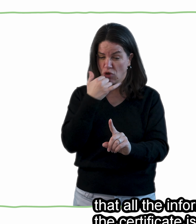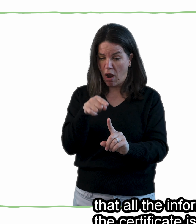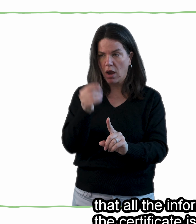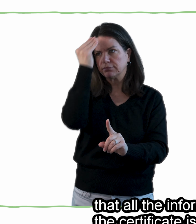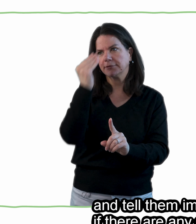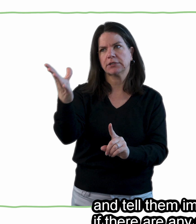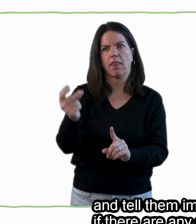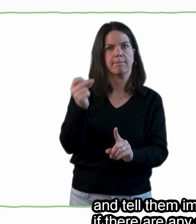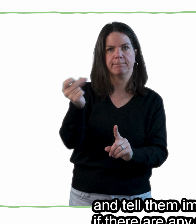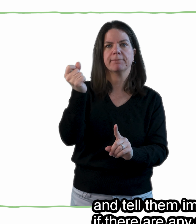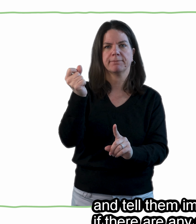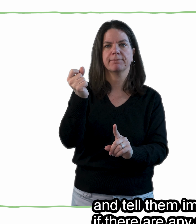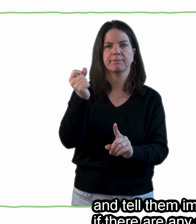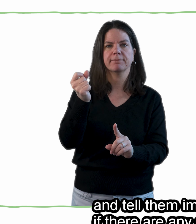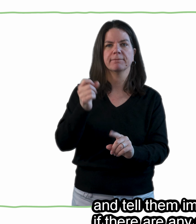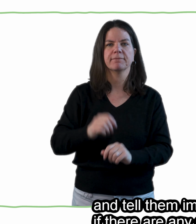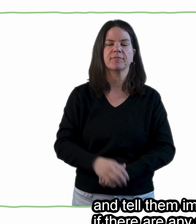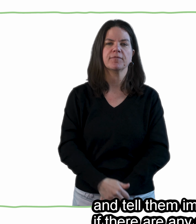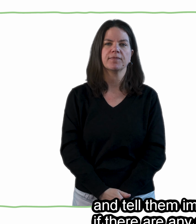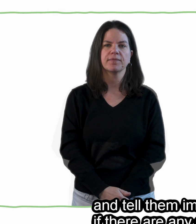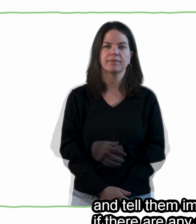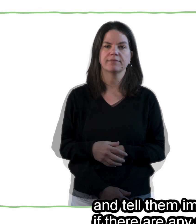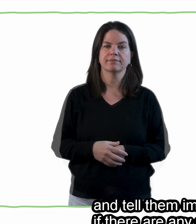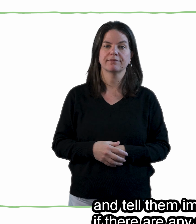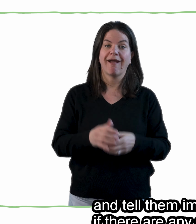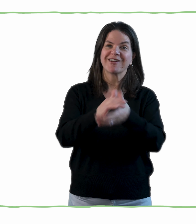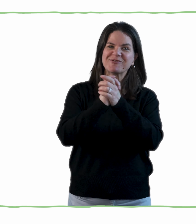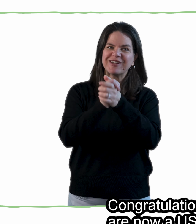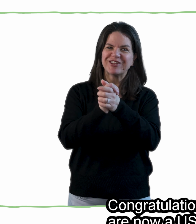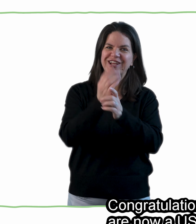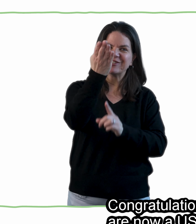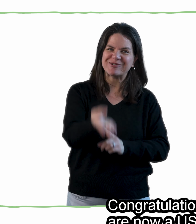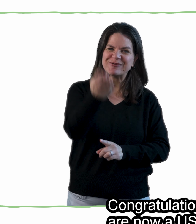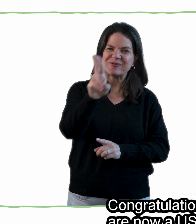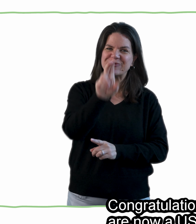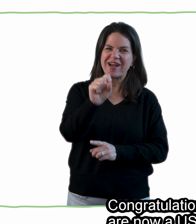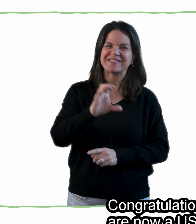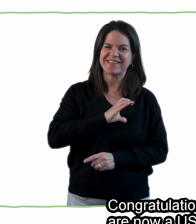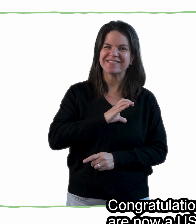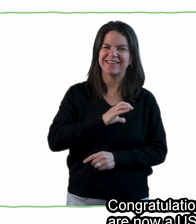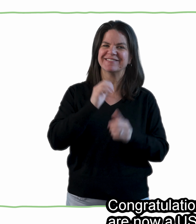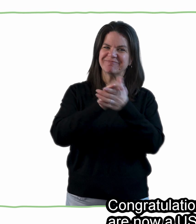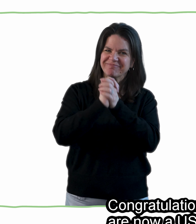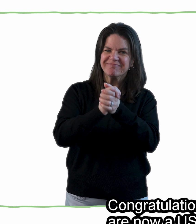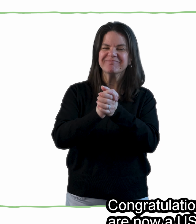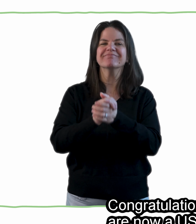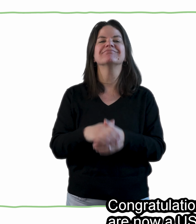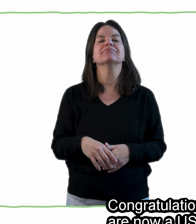correct and tell them immediately if there are any mistakes. Congratulations, you are now a U.S.